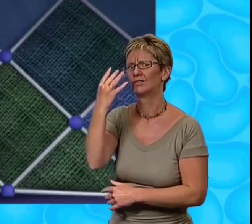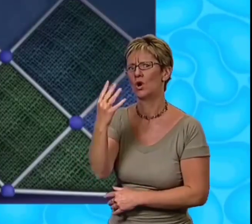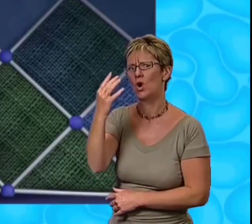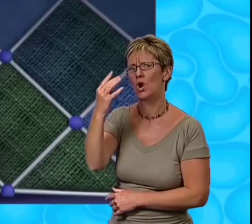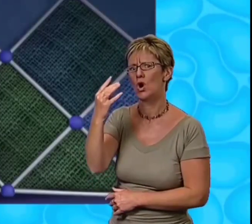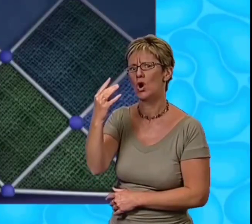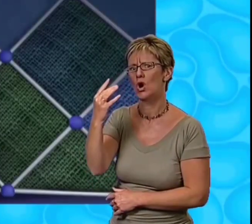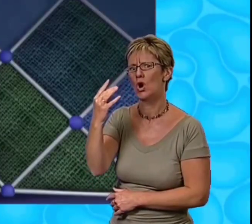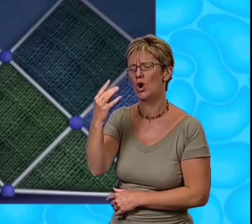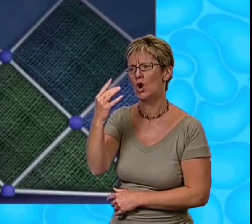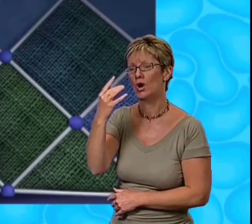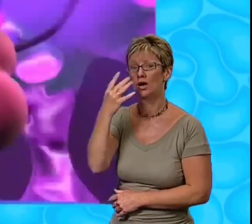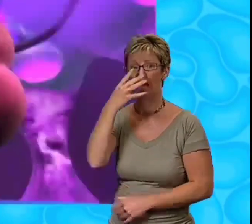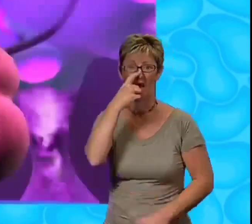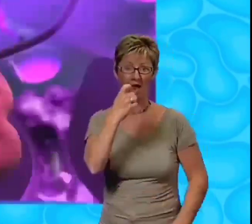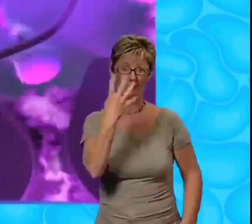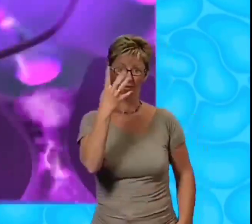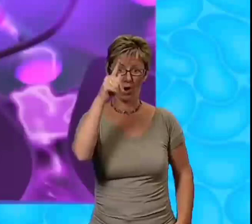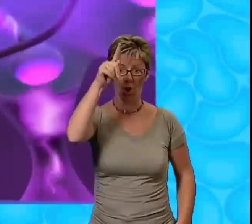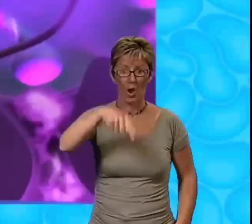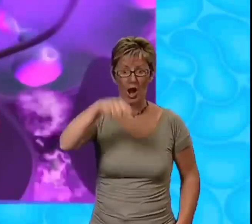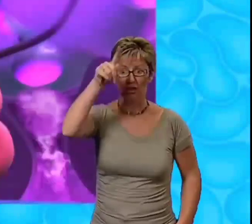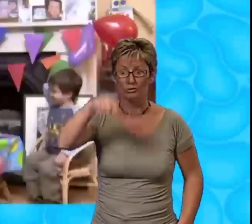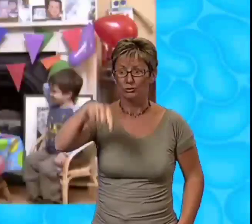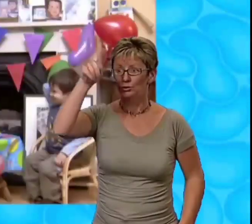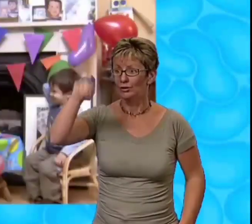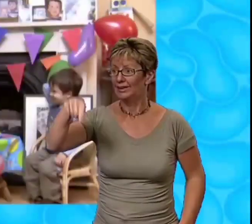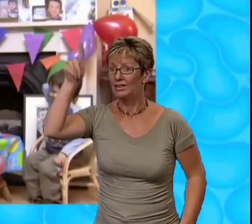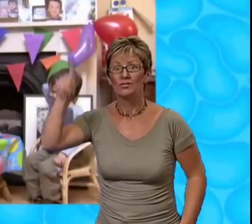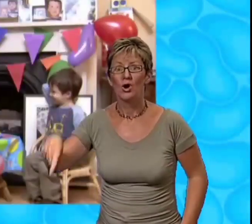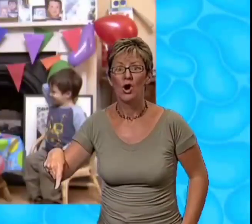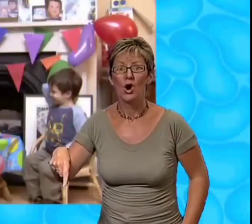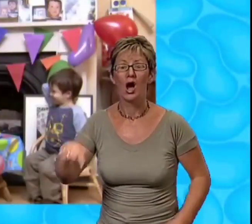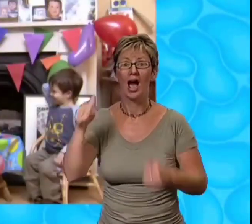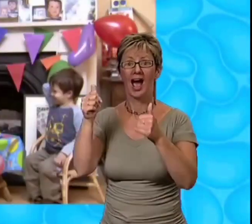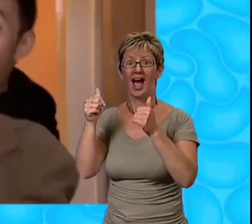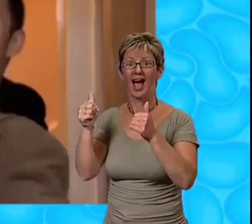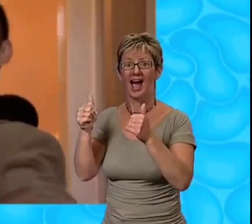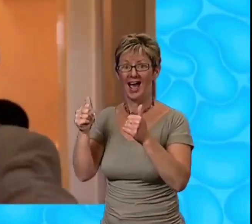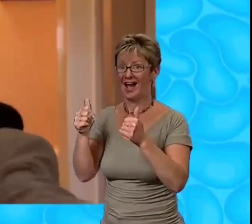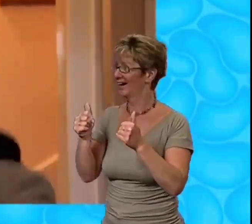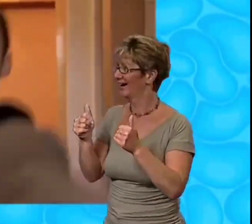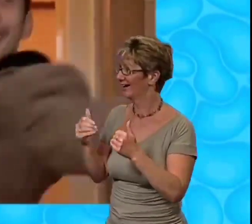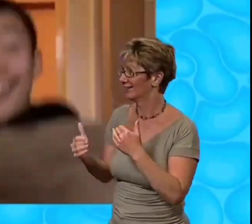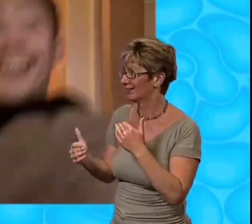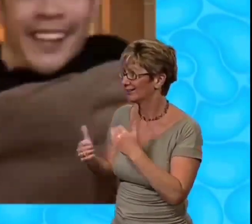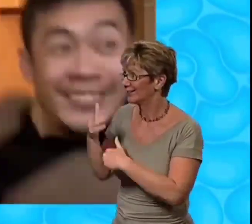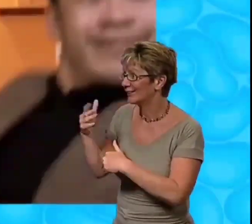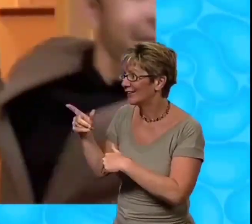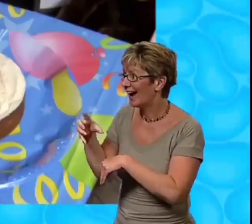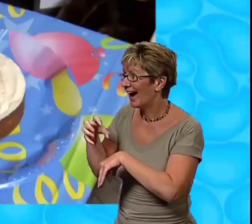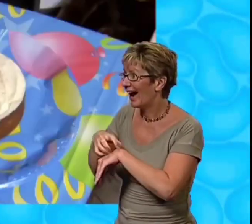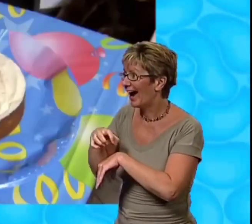Now he can do four lines. Four lines! They got a new cake.